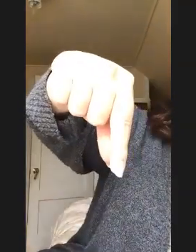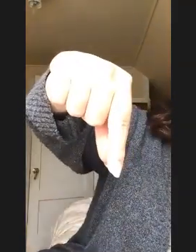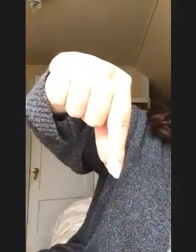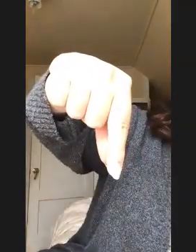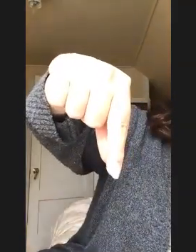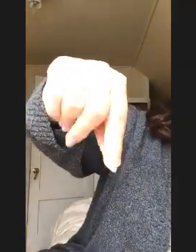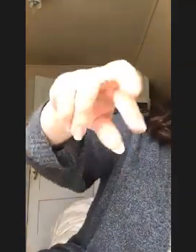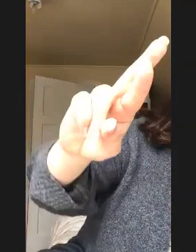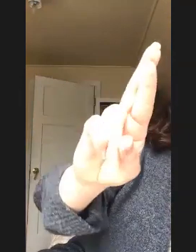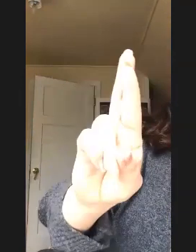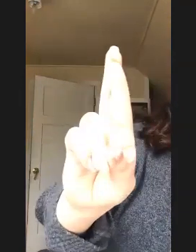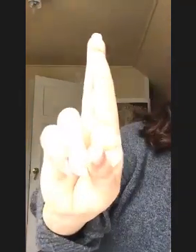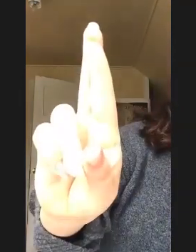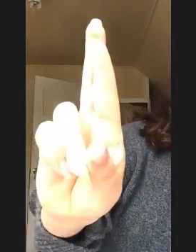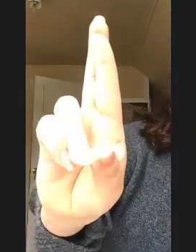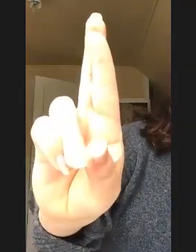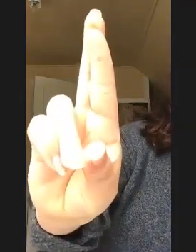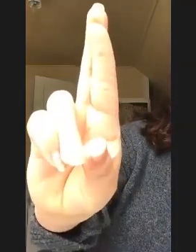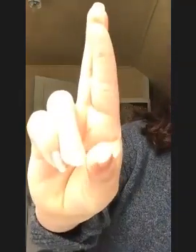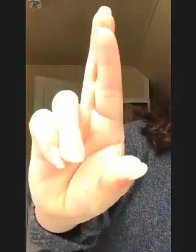Q, R,